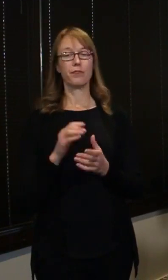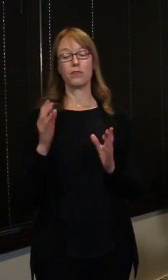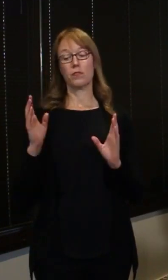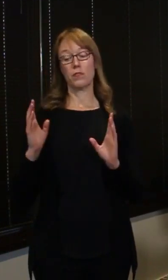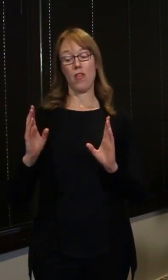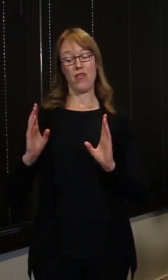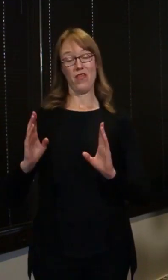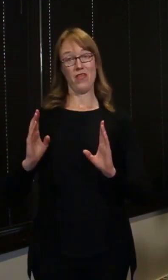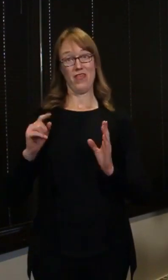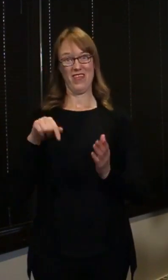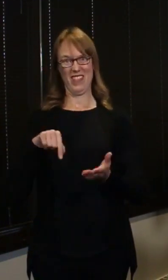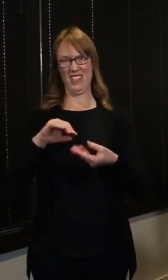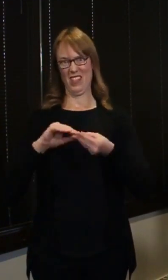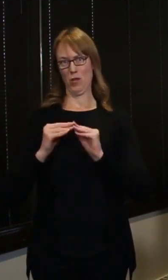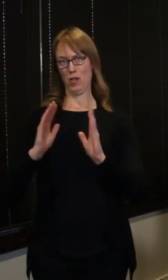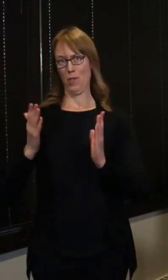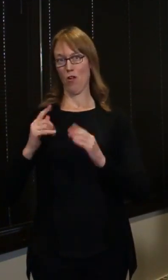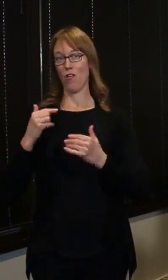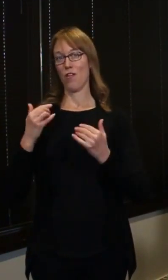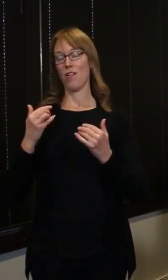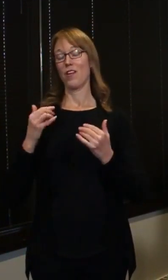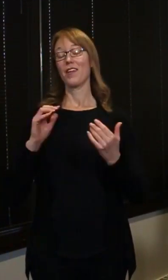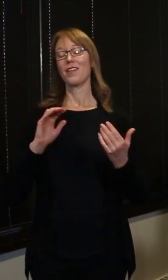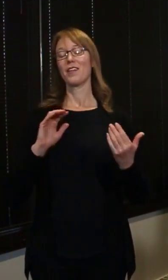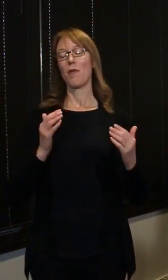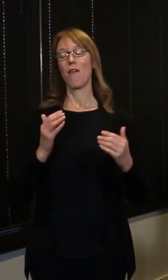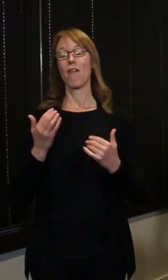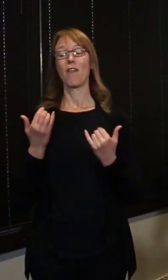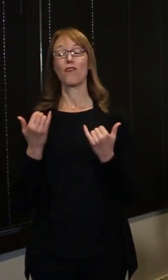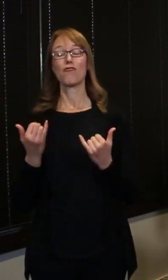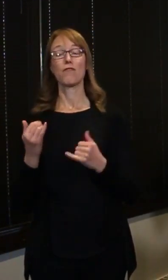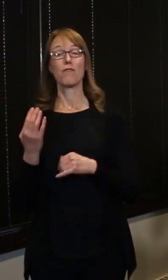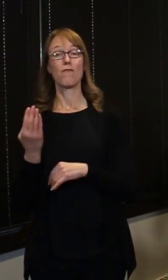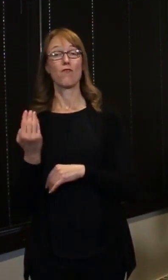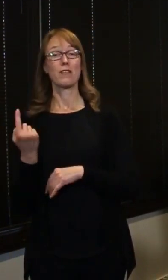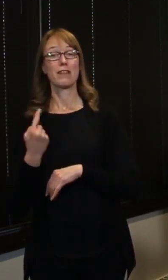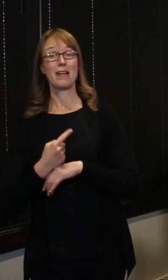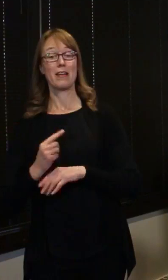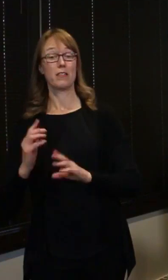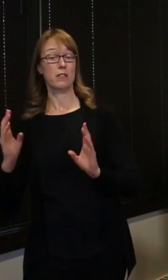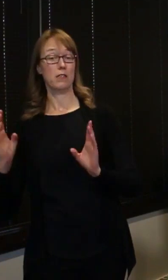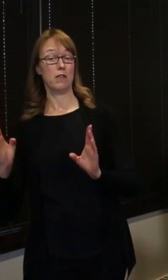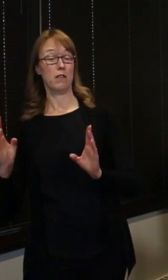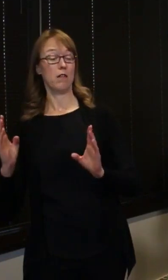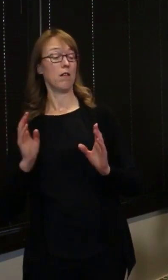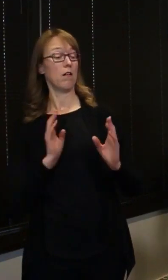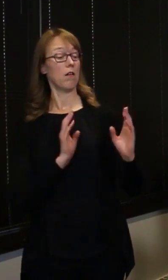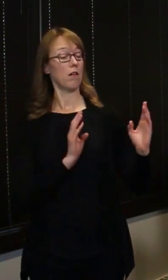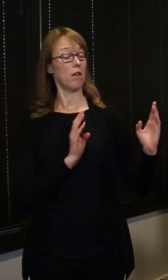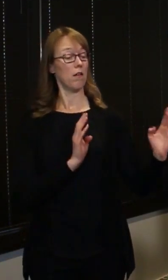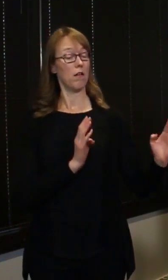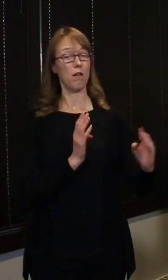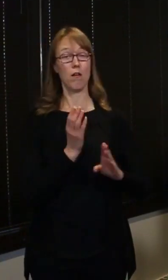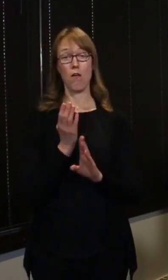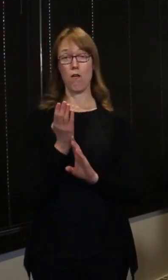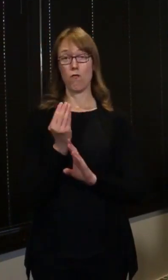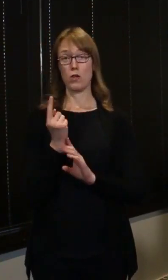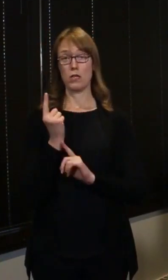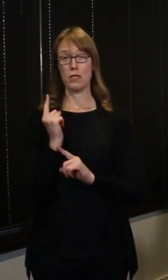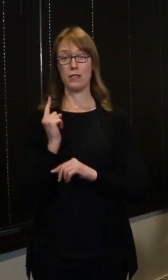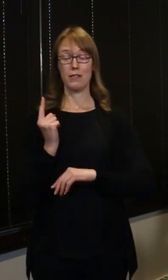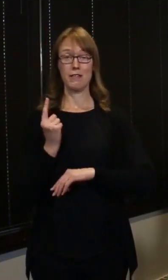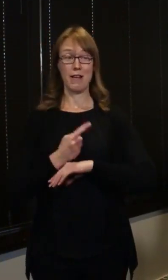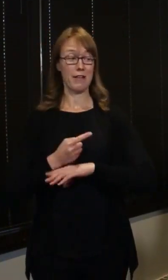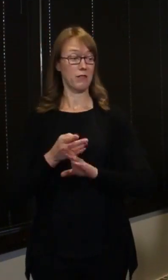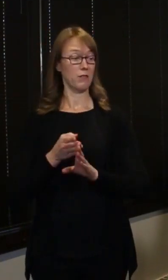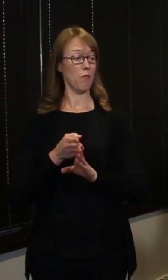to the prior. And so if your immediate 14 days are decreasing, then that number is going to be green. And so that is trending down as